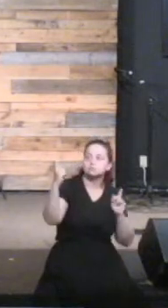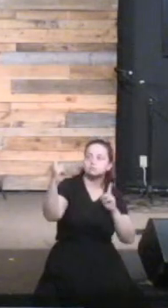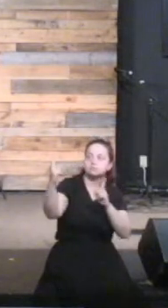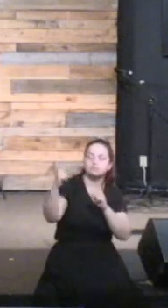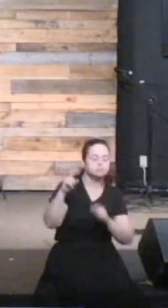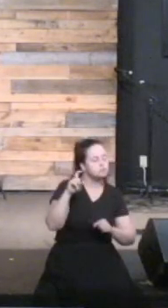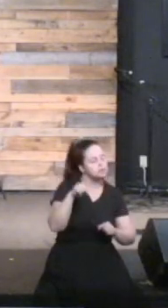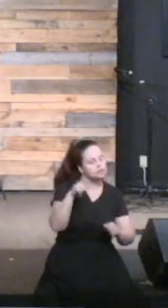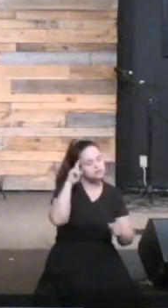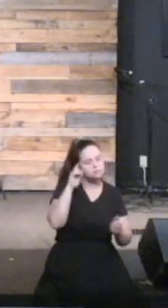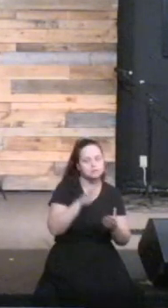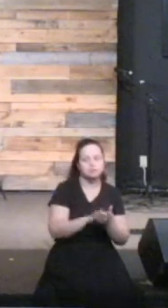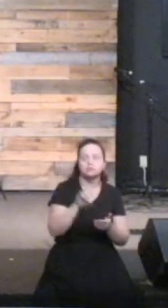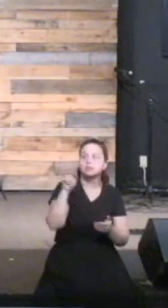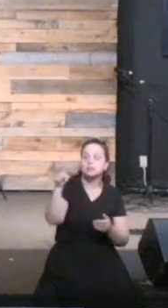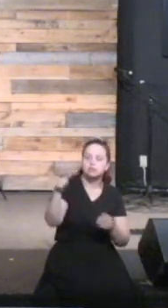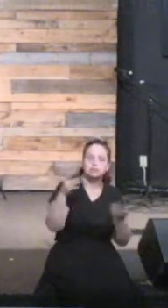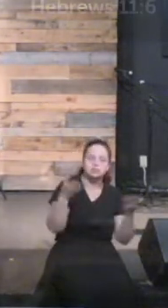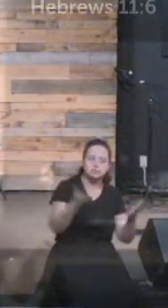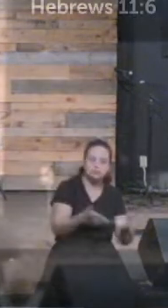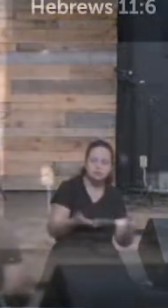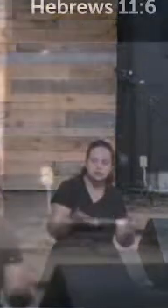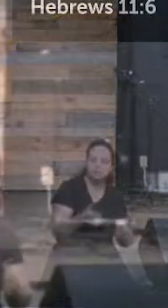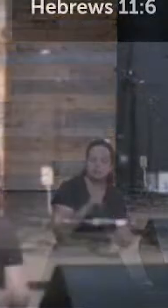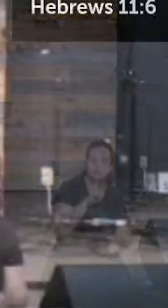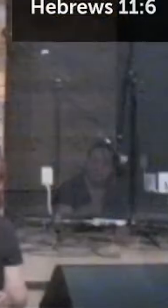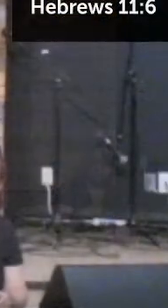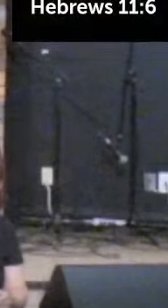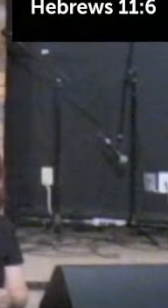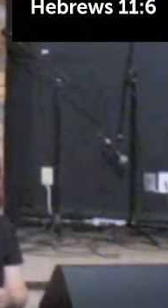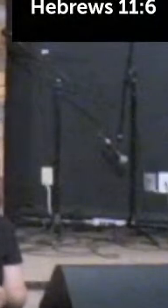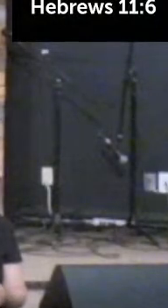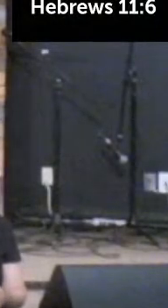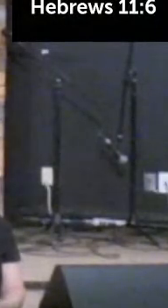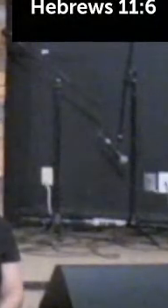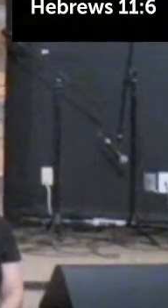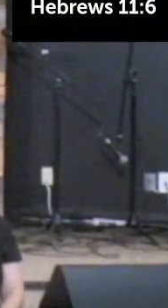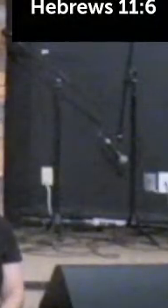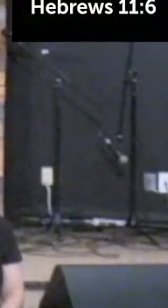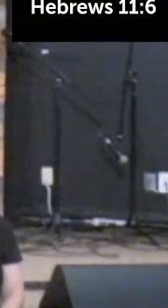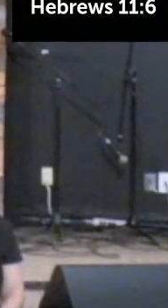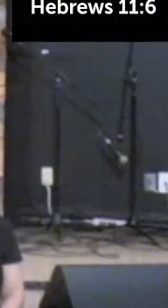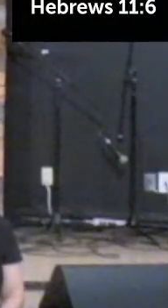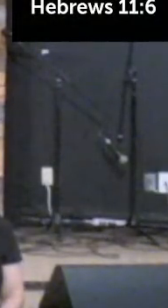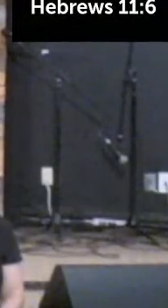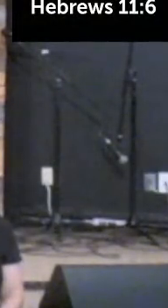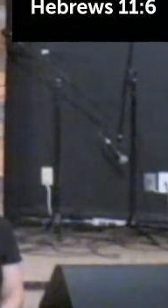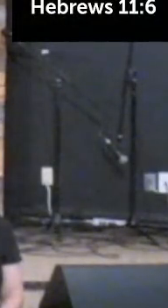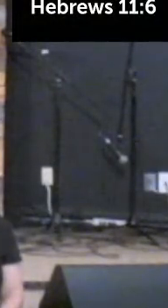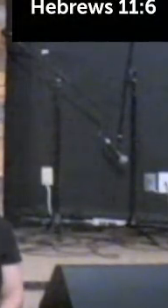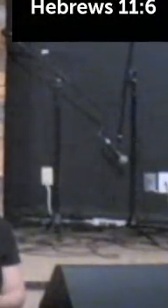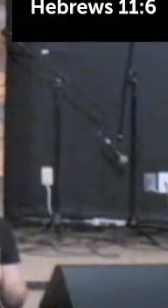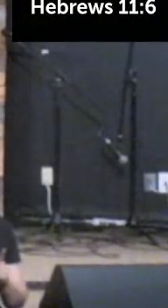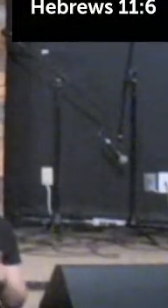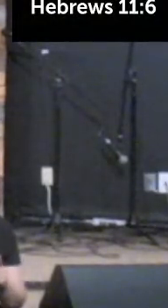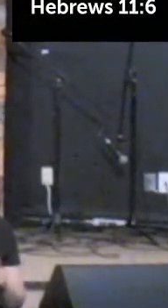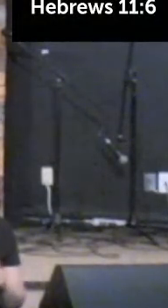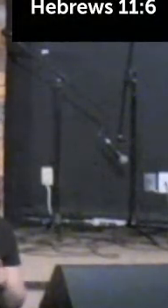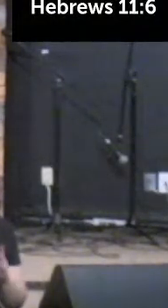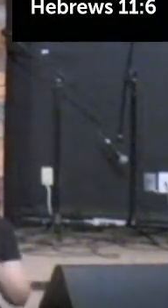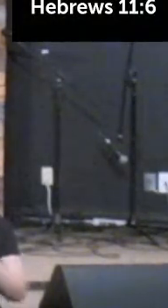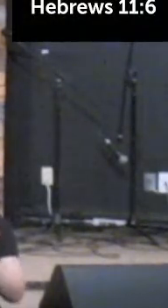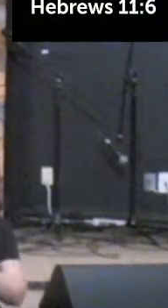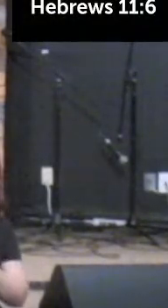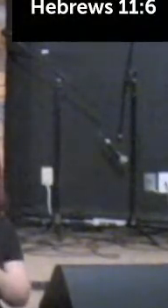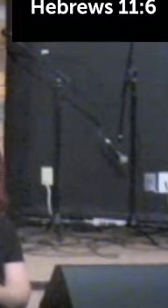believe that he exists and that he rewards those who earnestly seek him